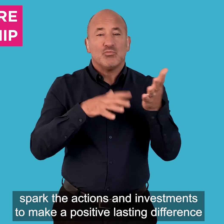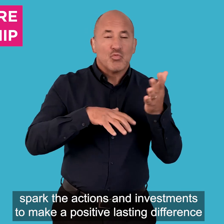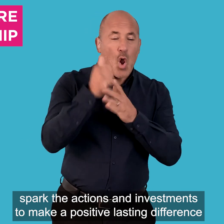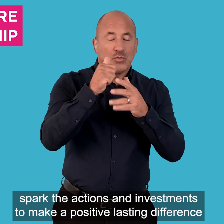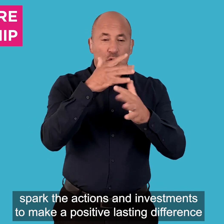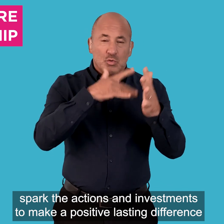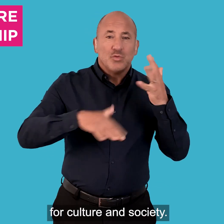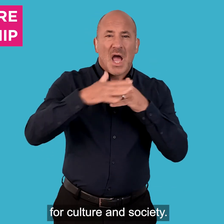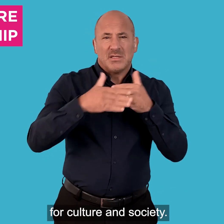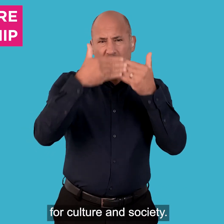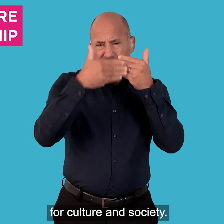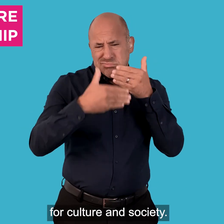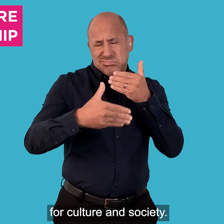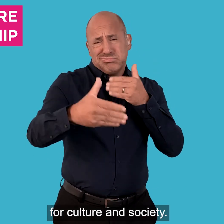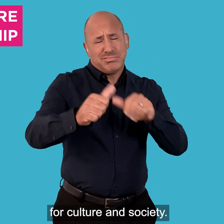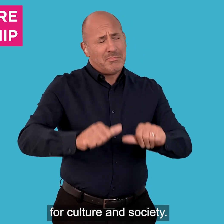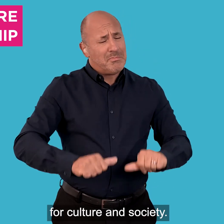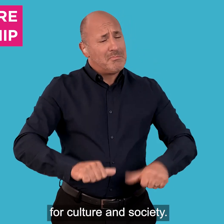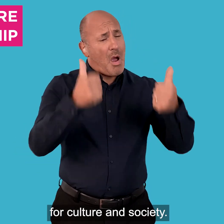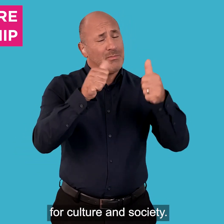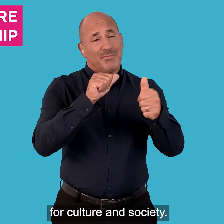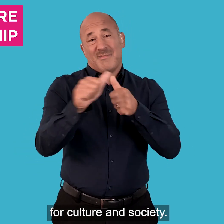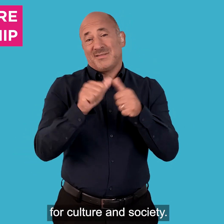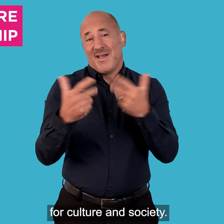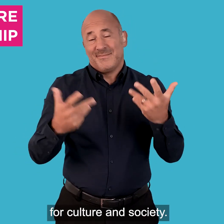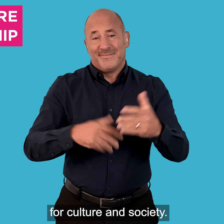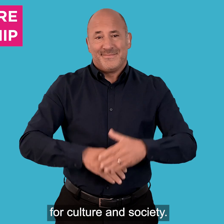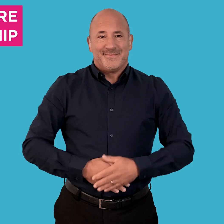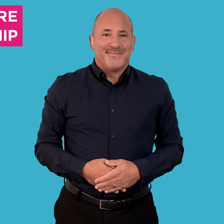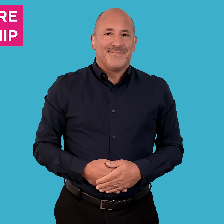difference for culture and society.